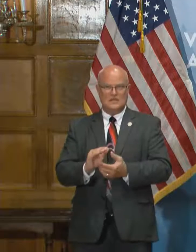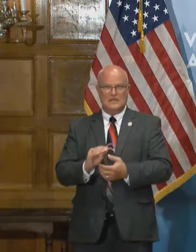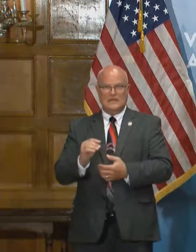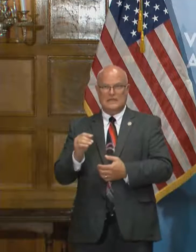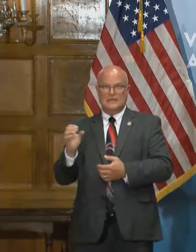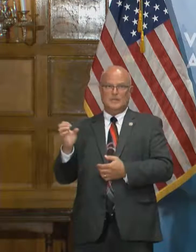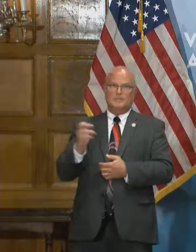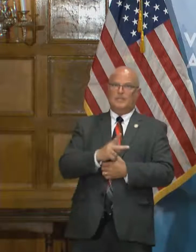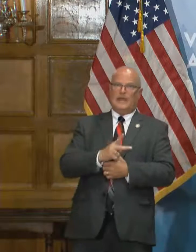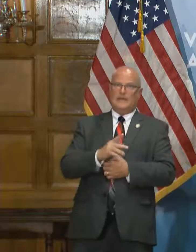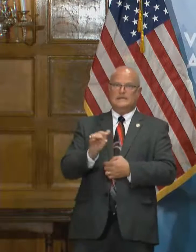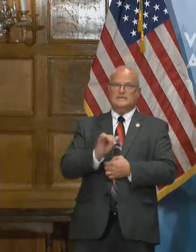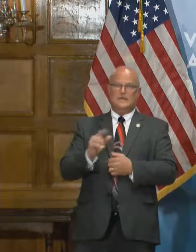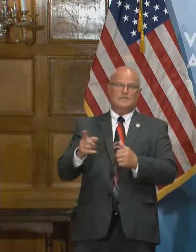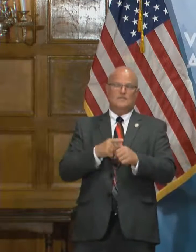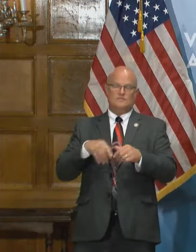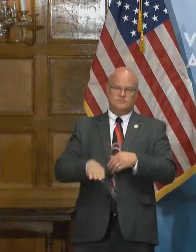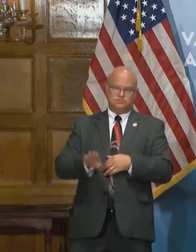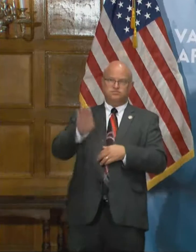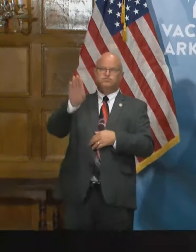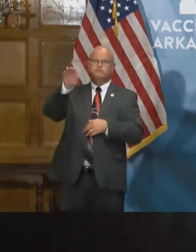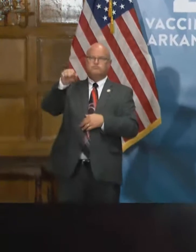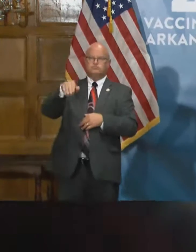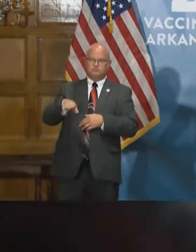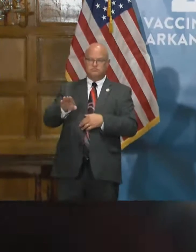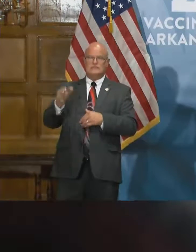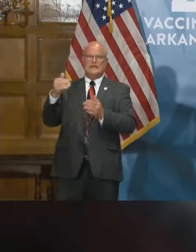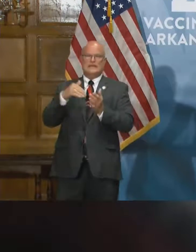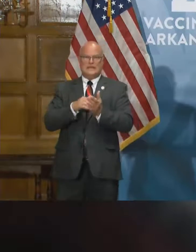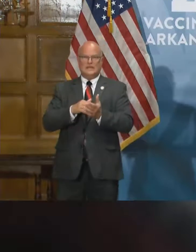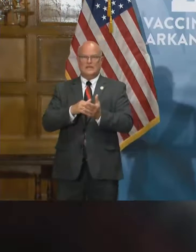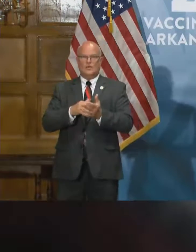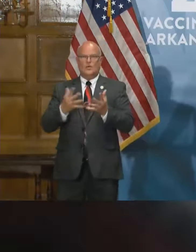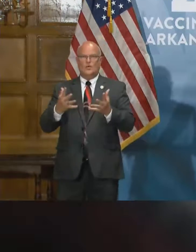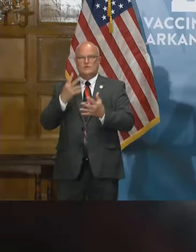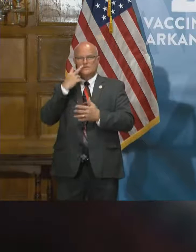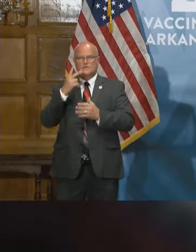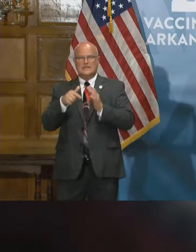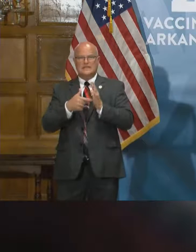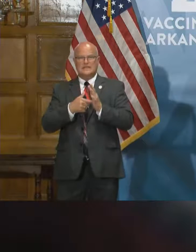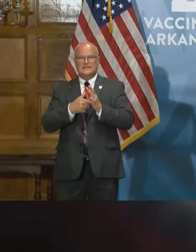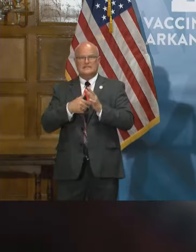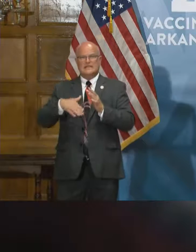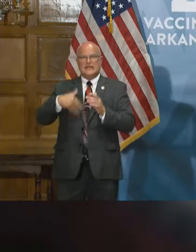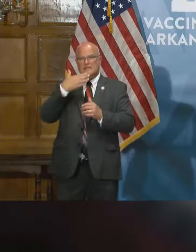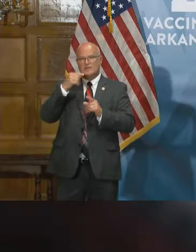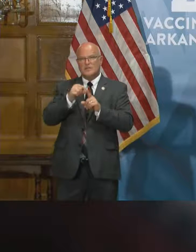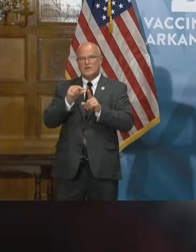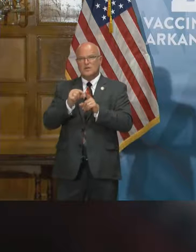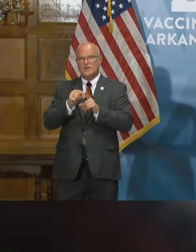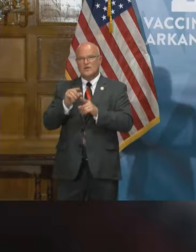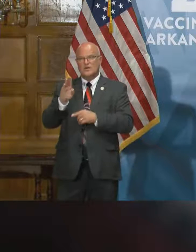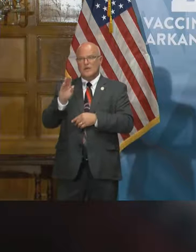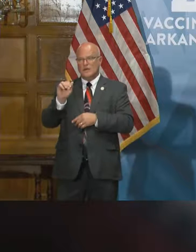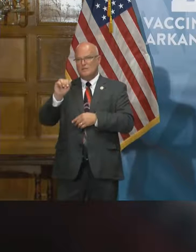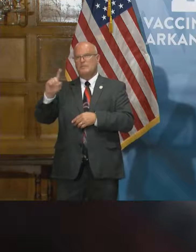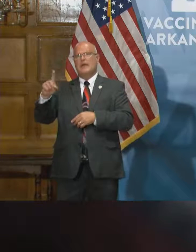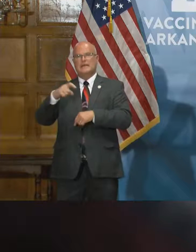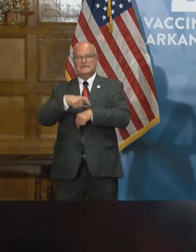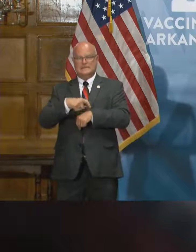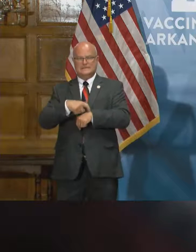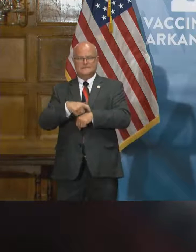were during kind of the first surge of COVID. What's the reaction from you seeing it in this, for lack of a better word, bad of a spot?